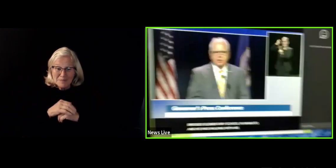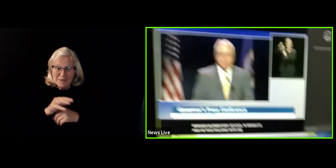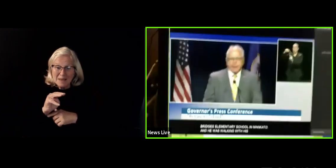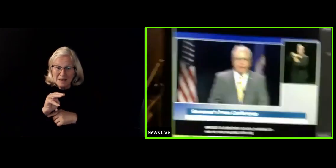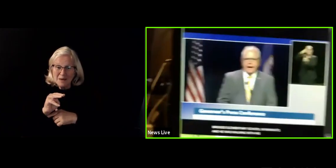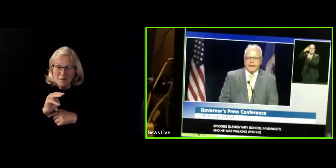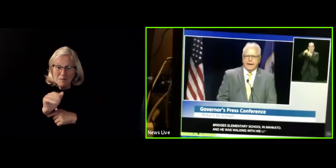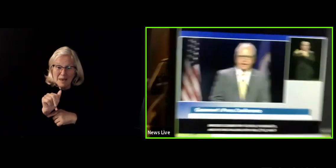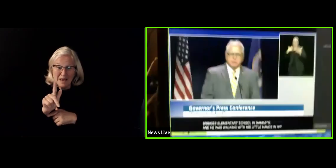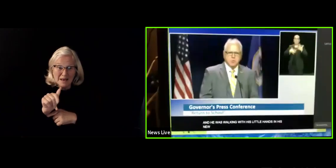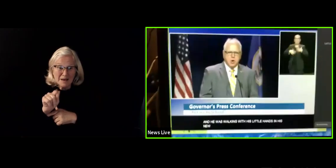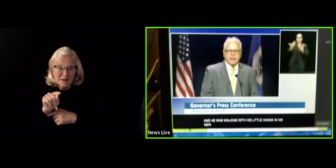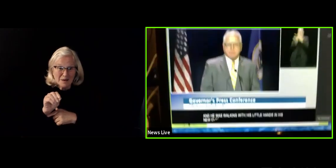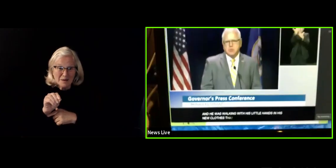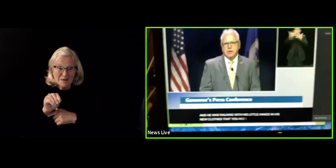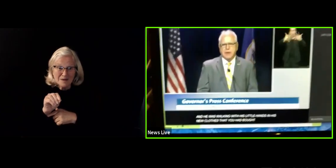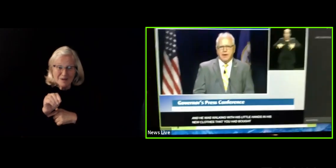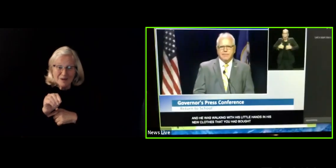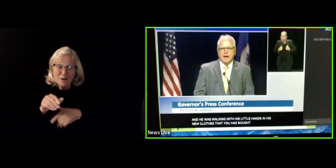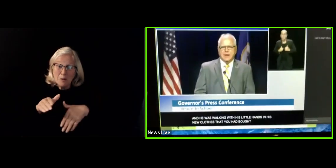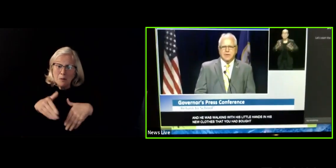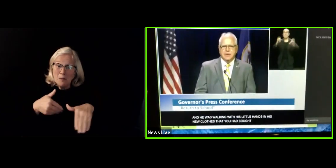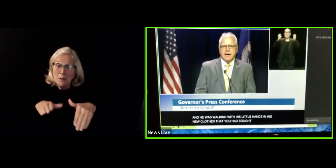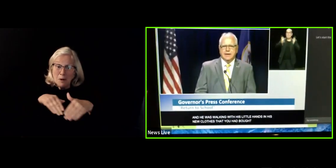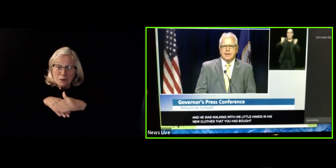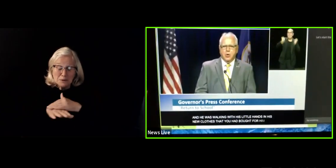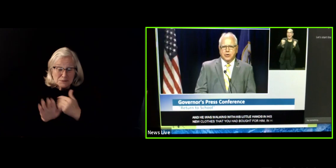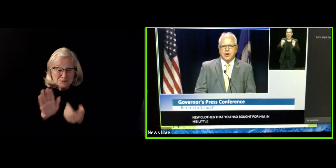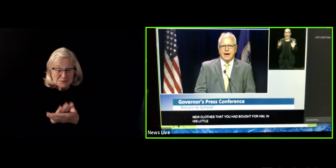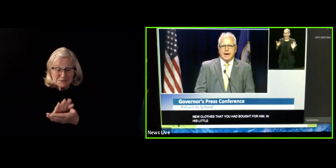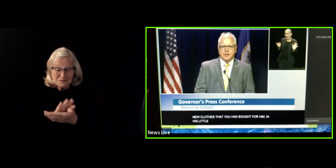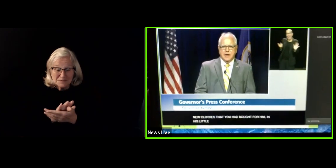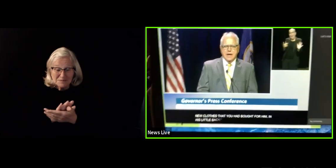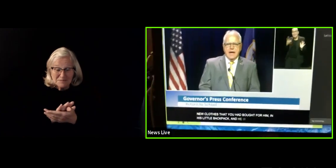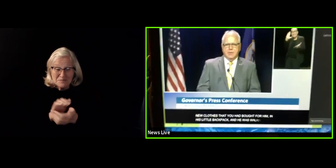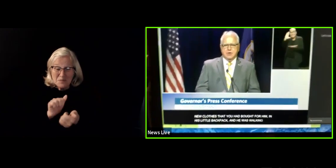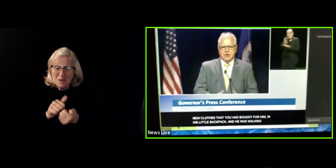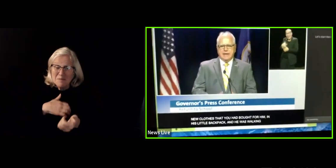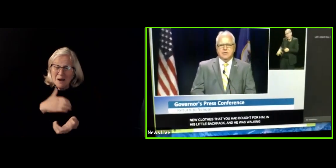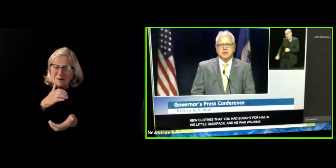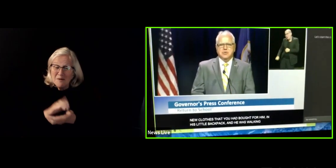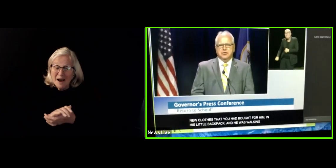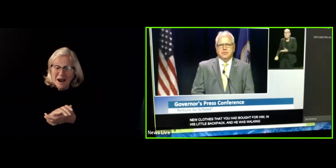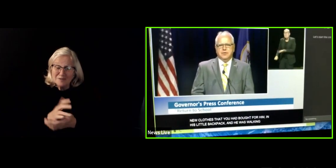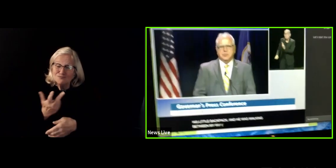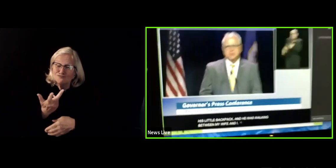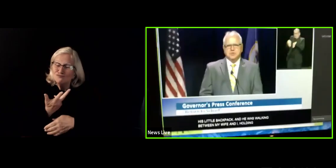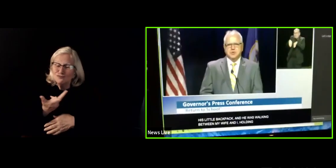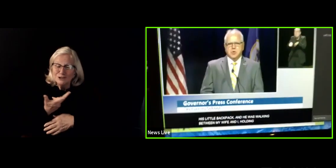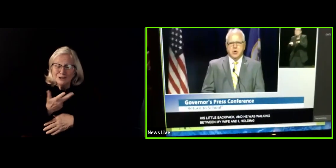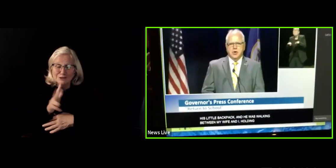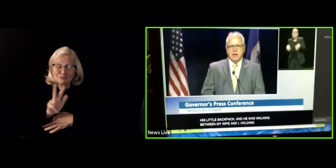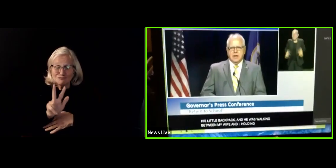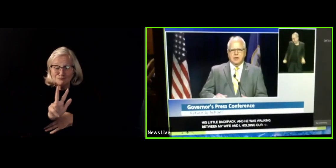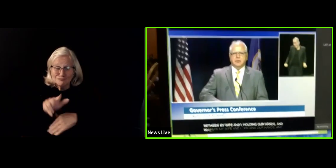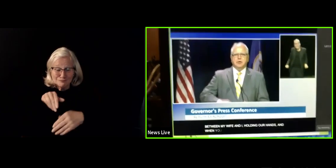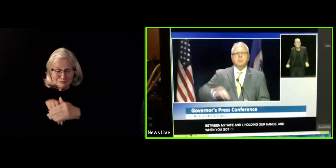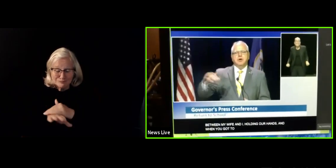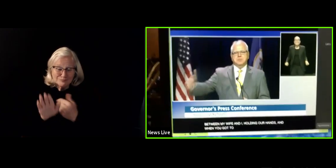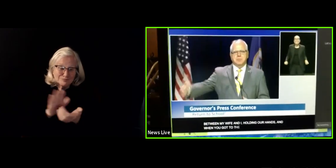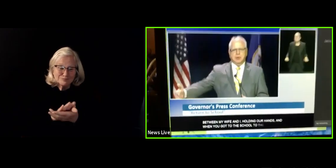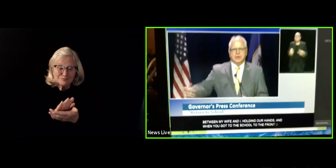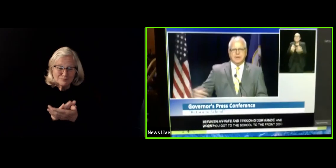little backpack, and he was walking between my wife and I and holding our hands. And when you got to the school, to the front doors of the school, there was a